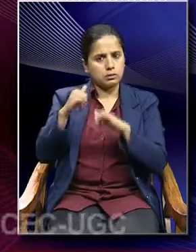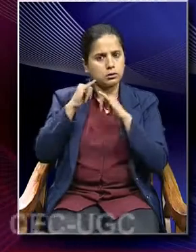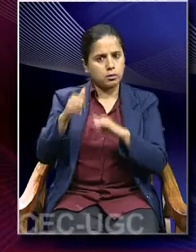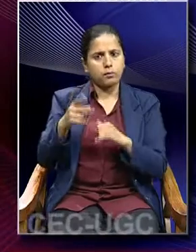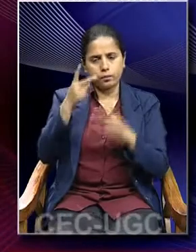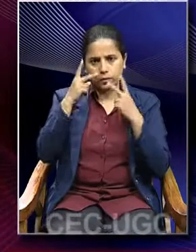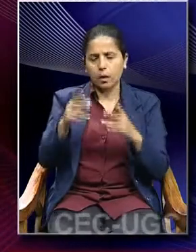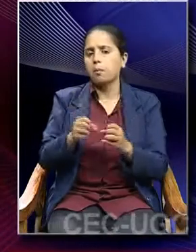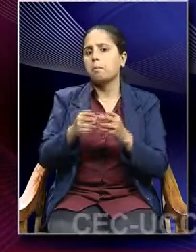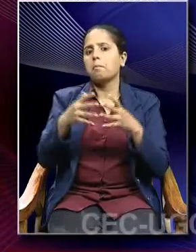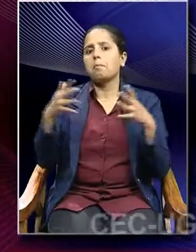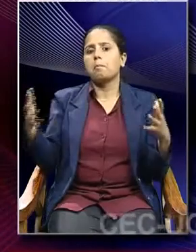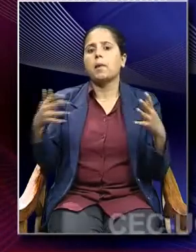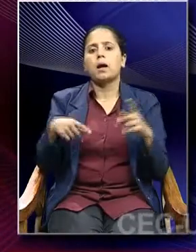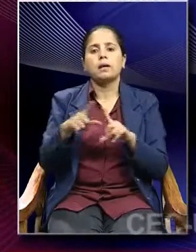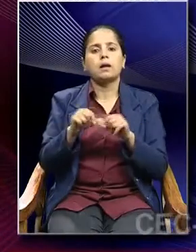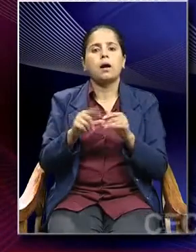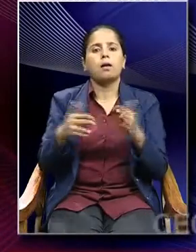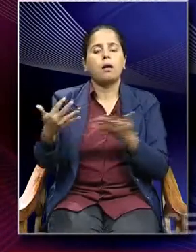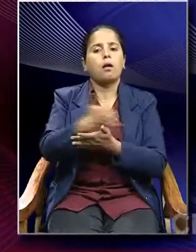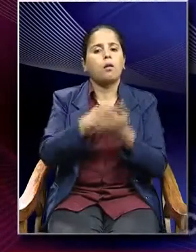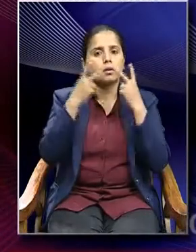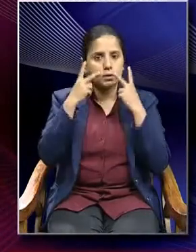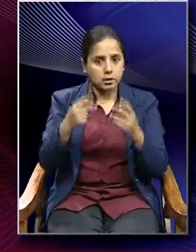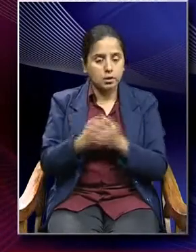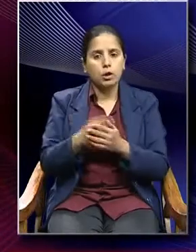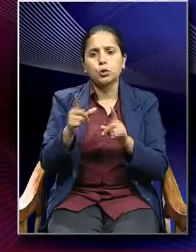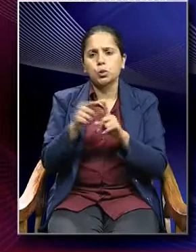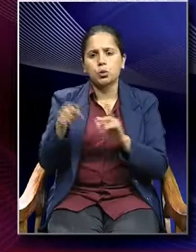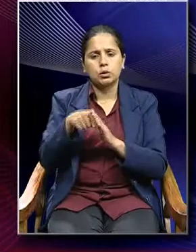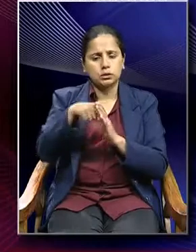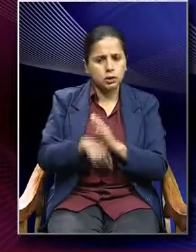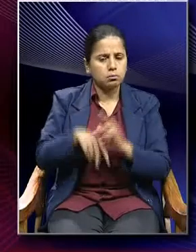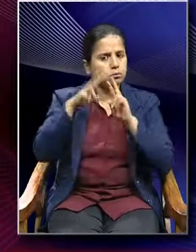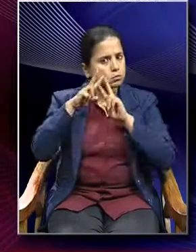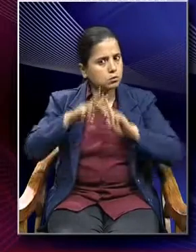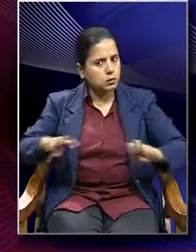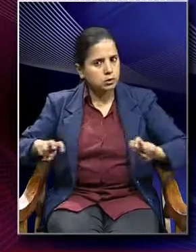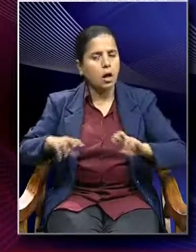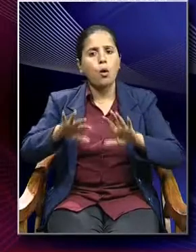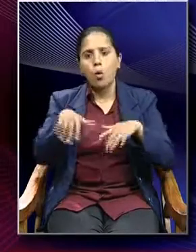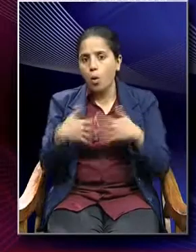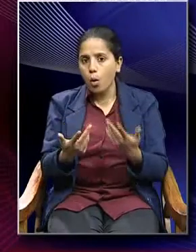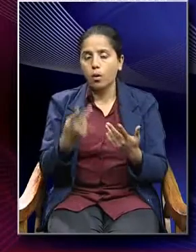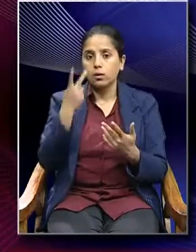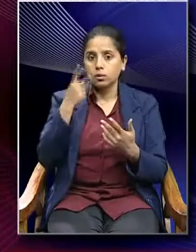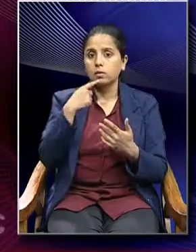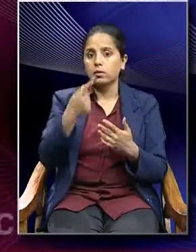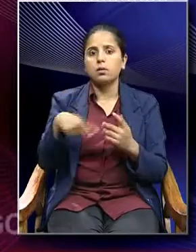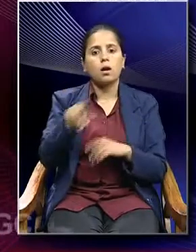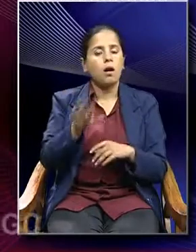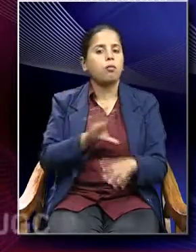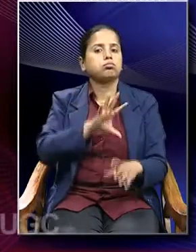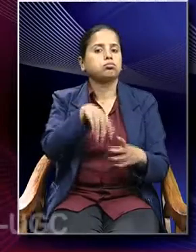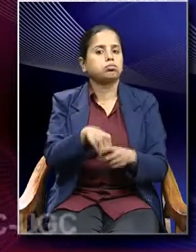into large amount of data, by doing kind of in-depth study, and therefore it